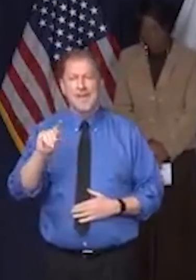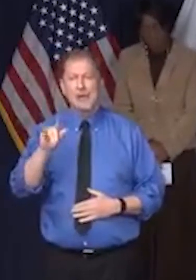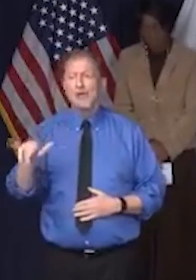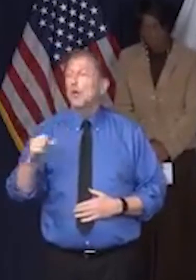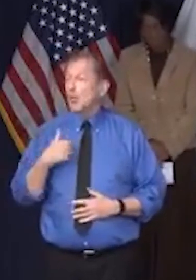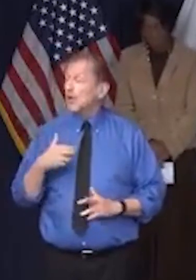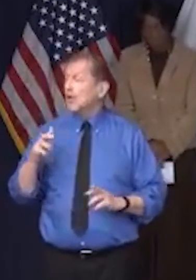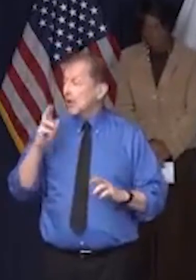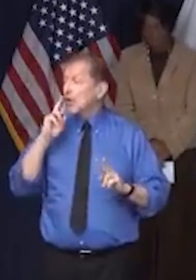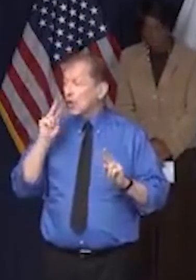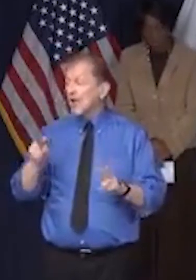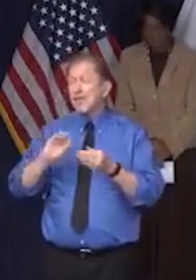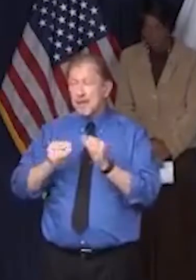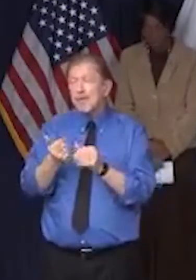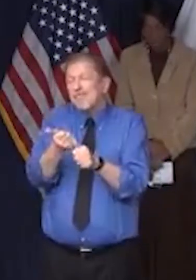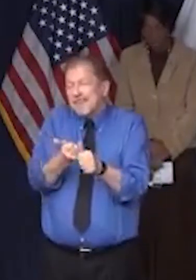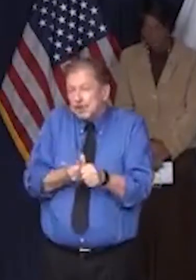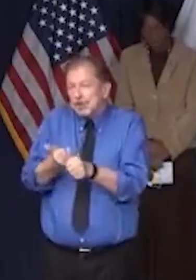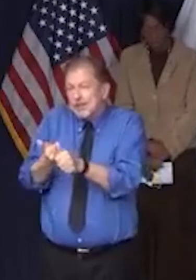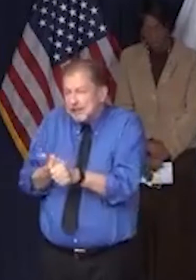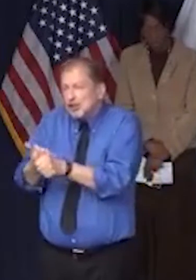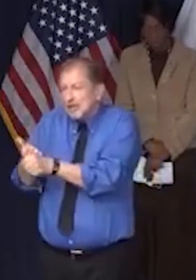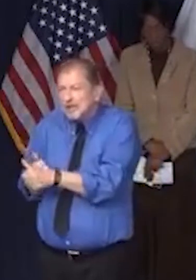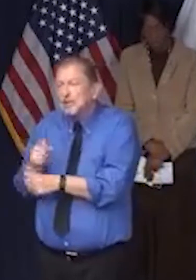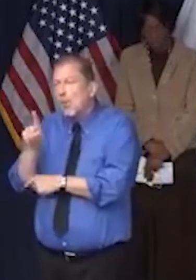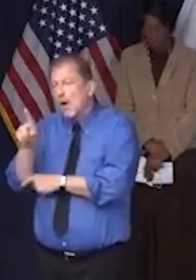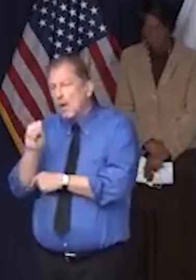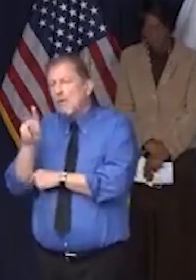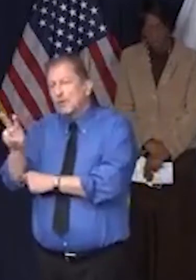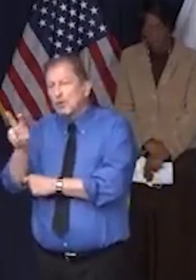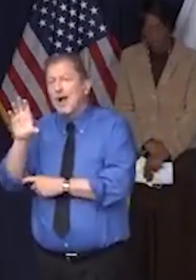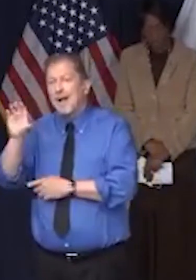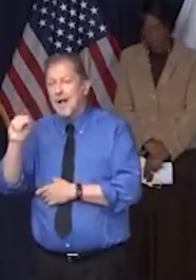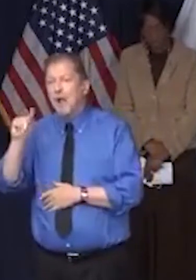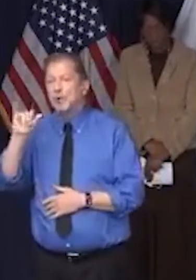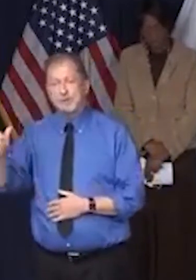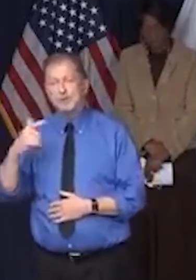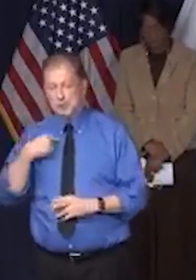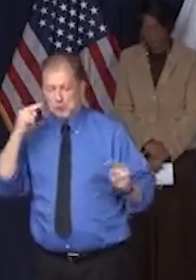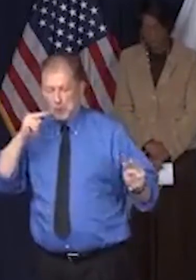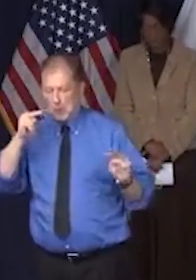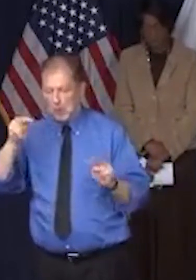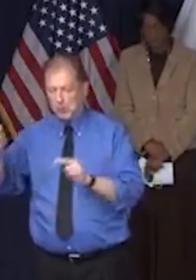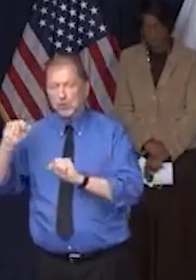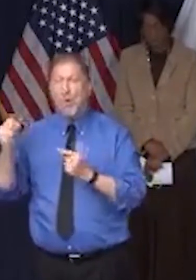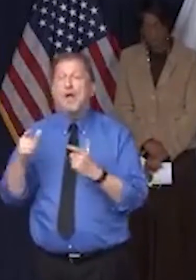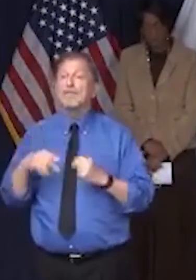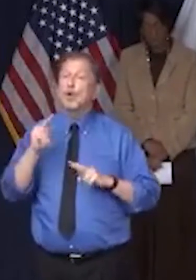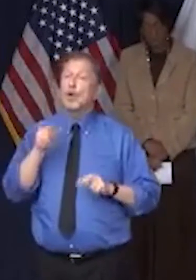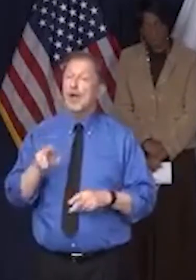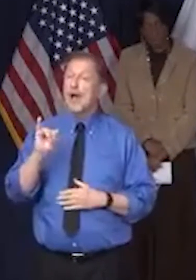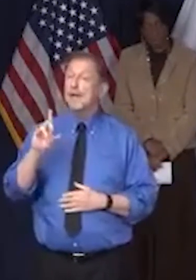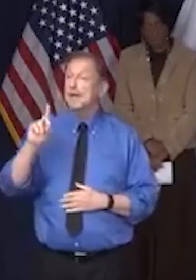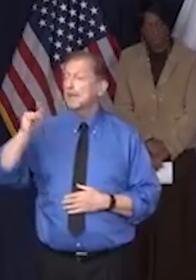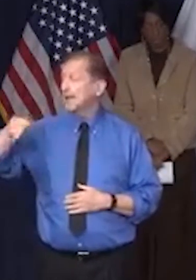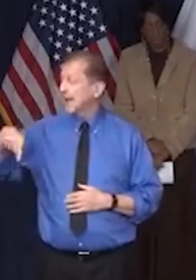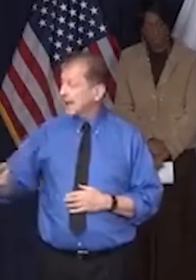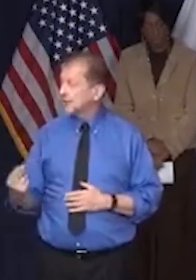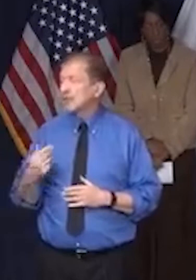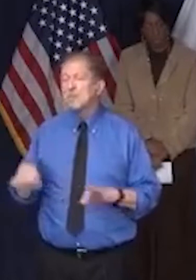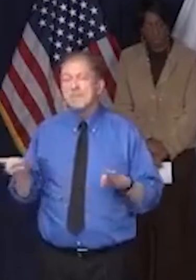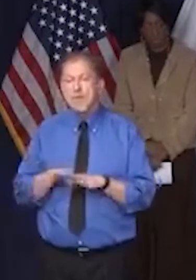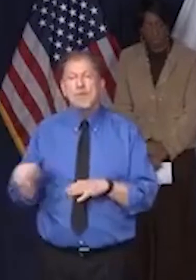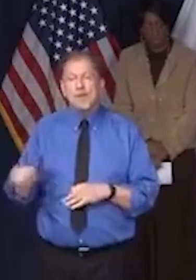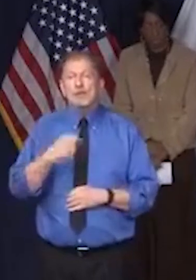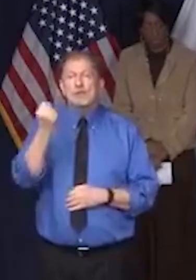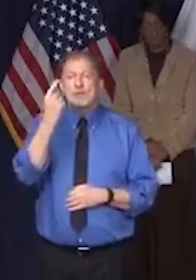counties and the numbers of counties in part, and you can read about it at IDPH. In part, we make sure you know about the number of